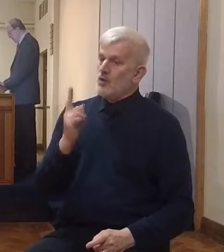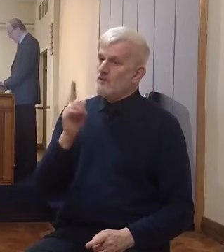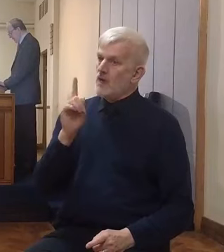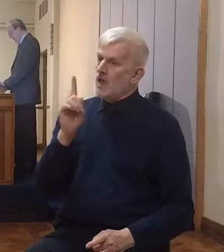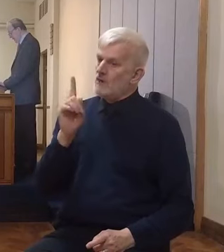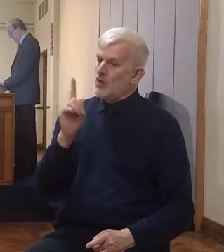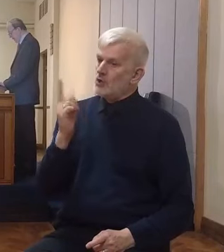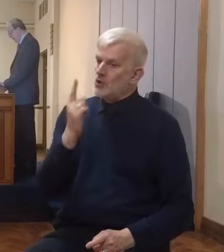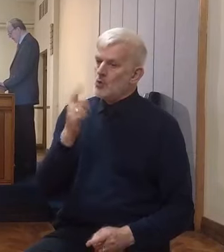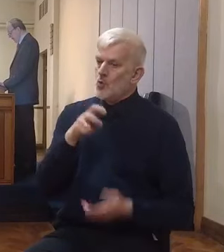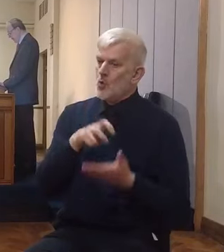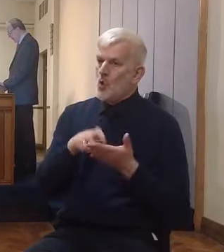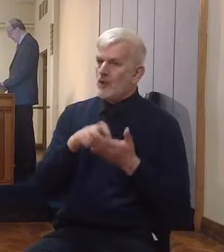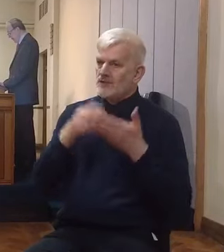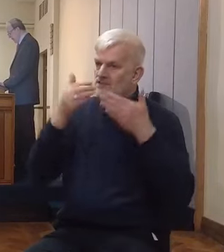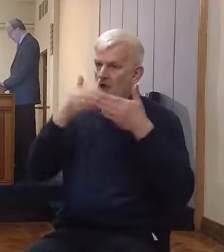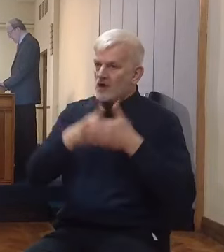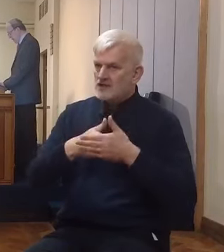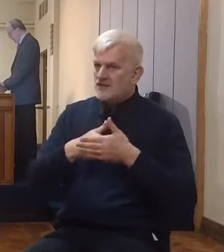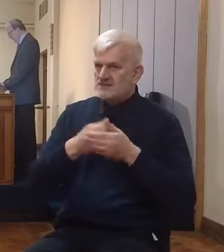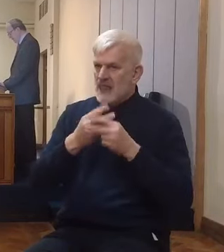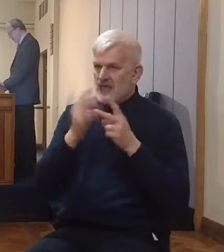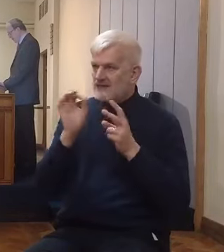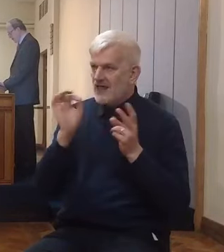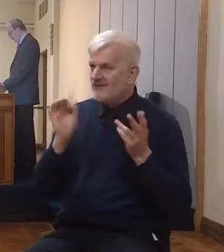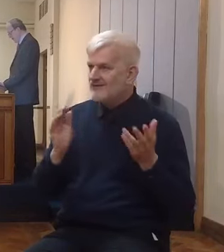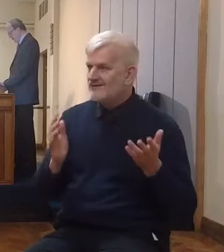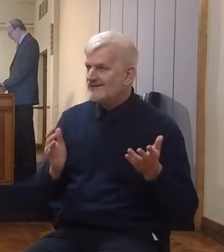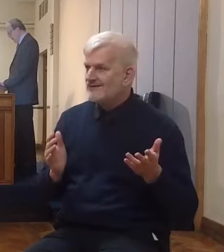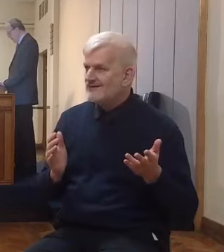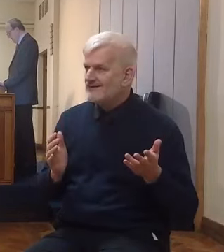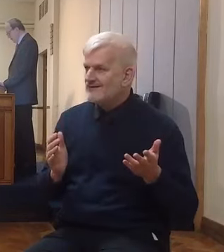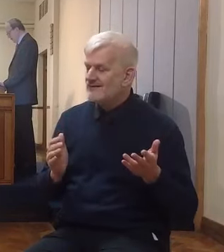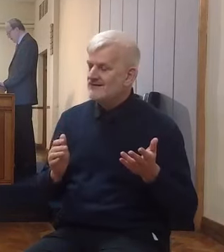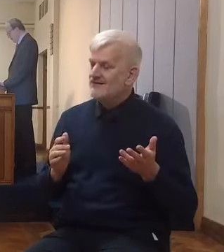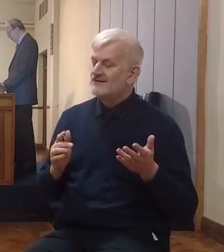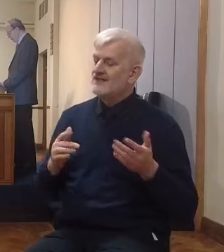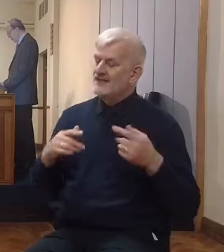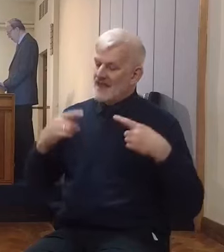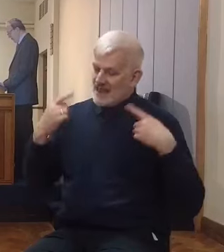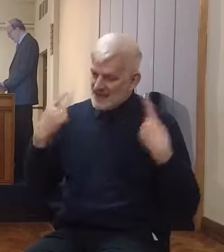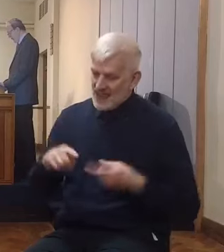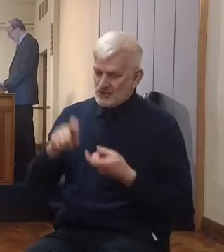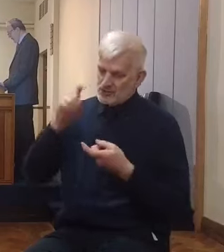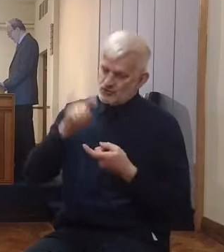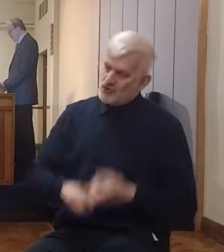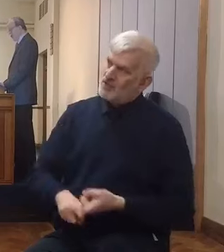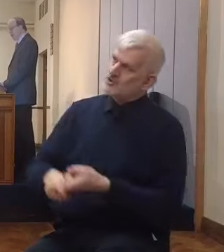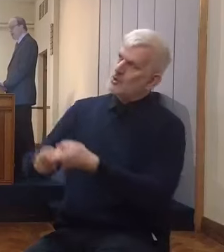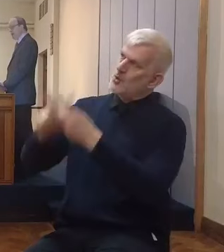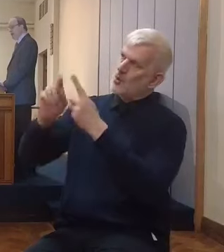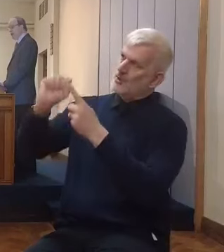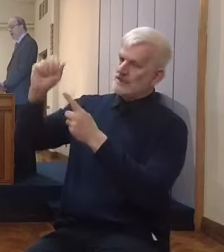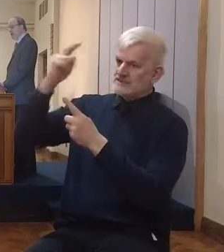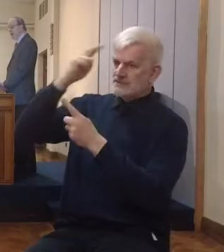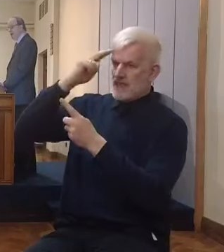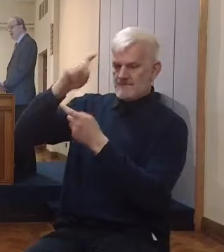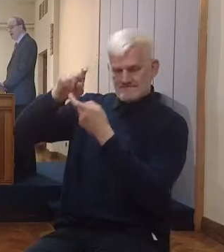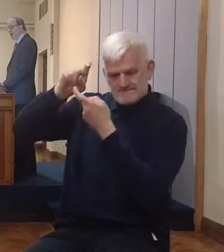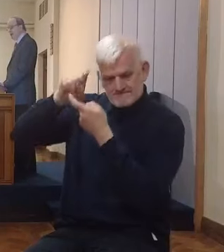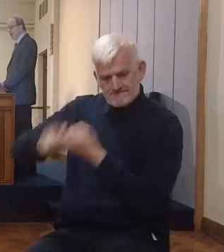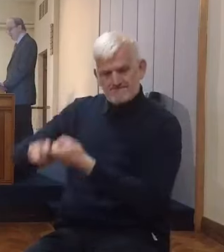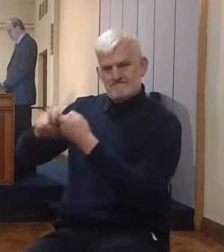darkness and hath no light. Let him trust in the name of the Lord and stay upon his